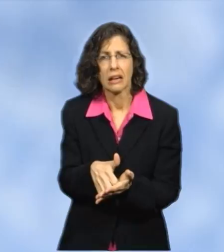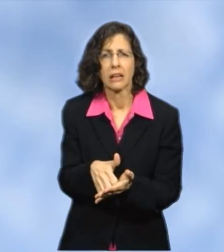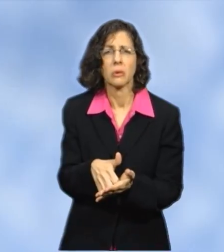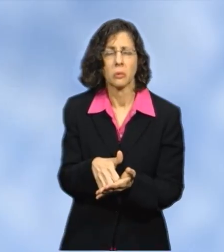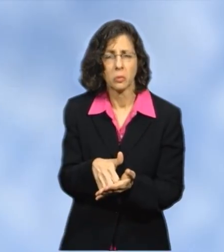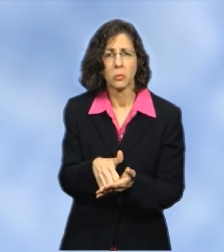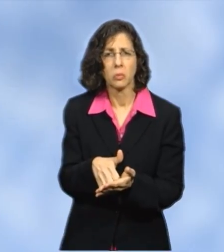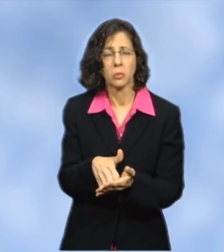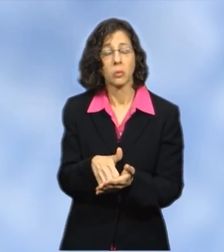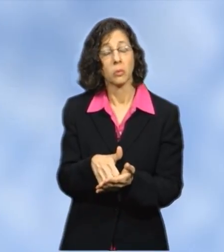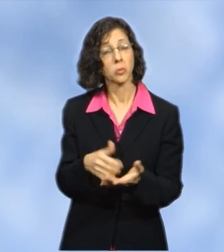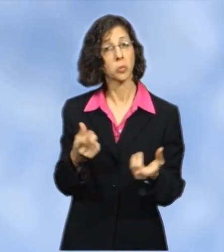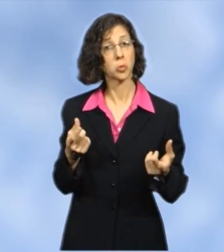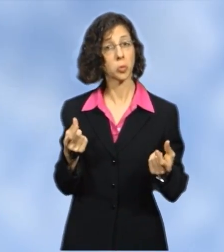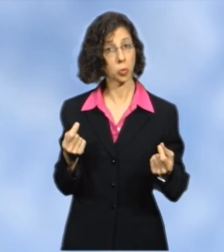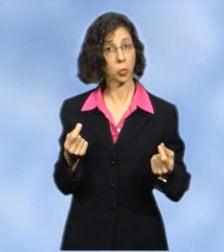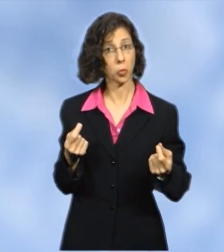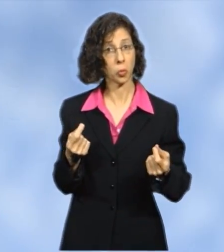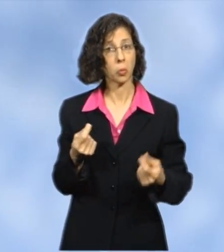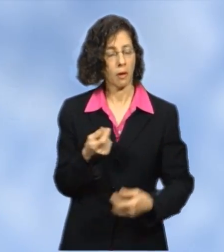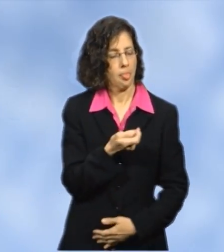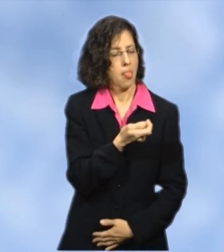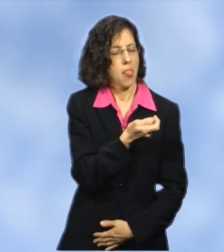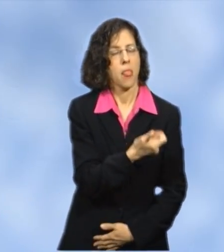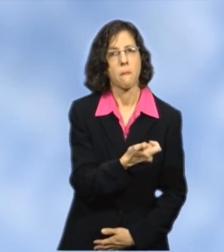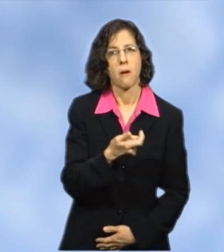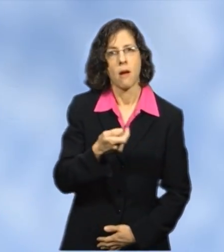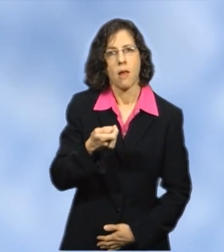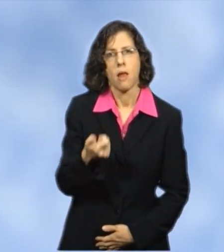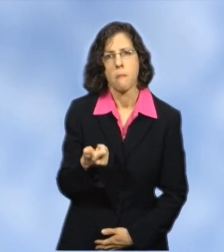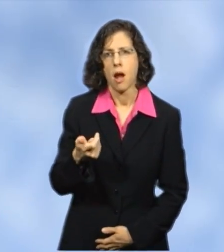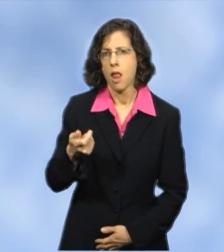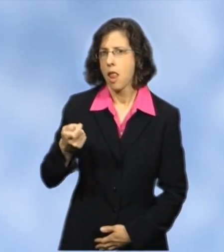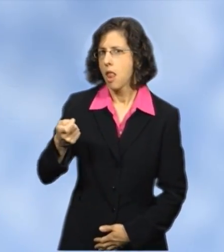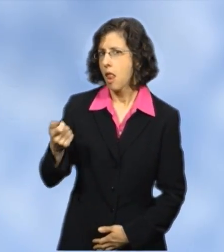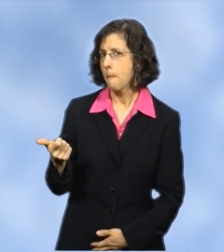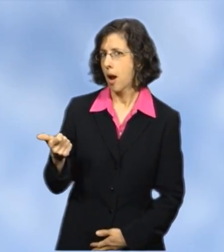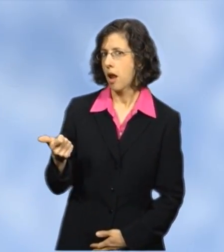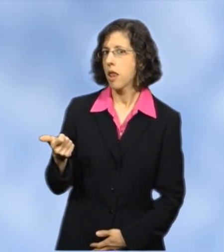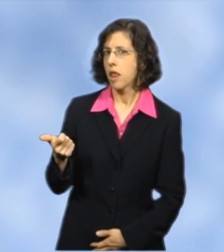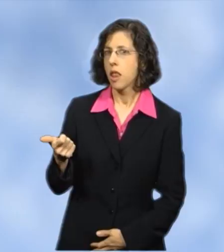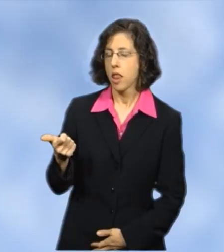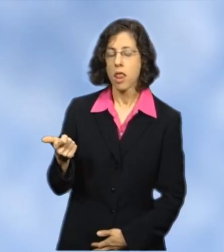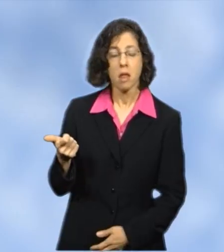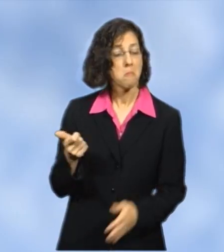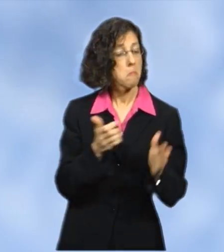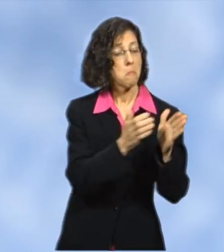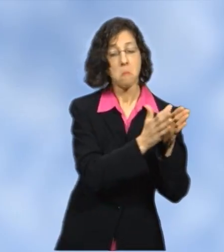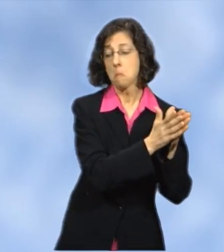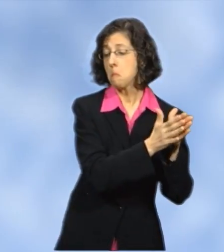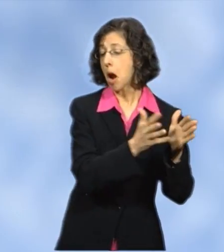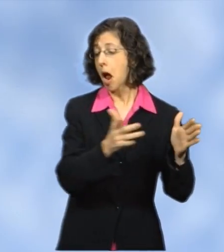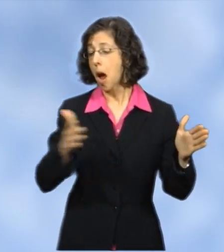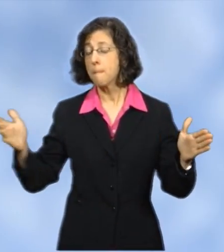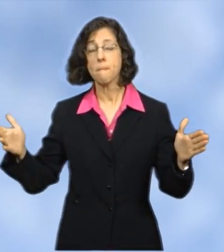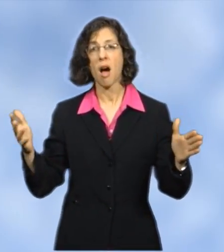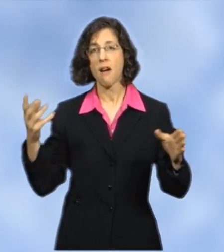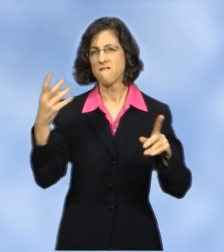and weak. This is why chemotherapy is often administered a little bit at a time over a period